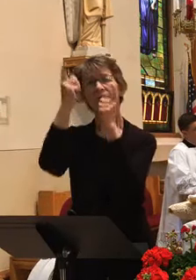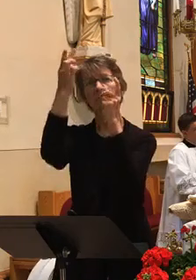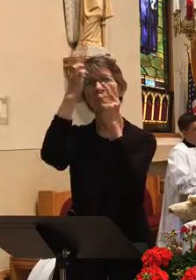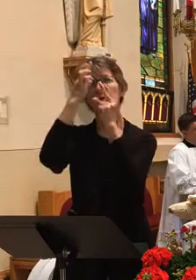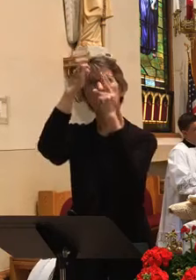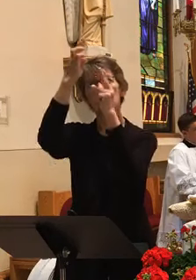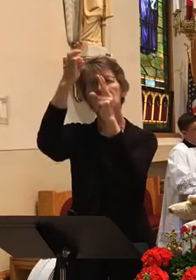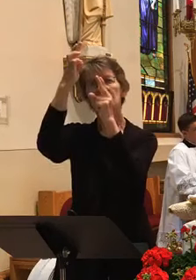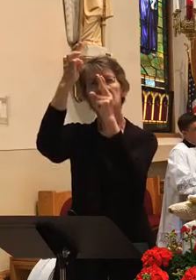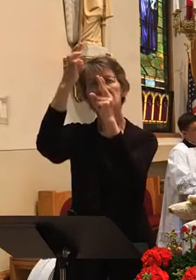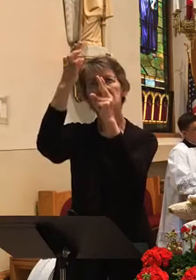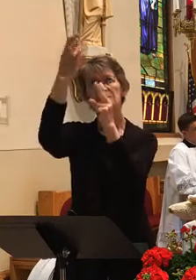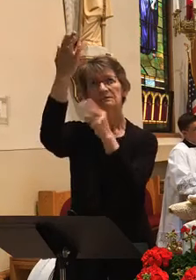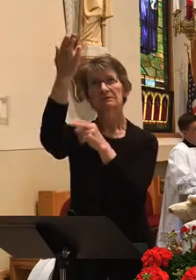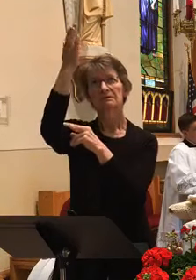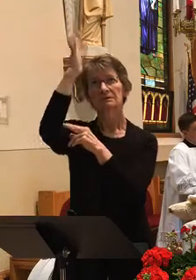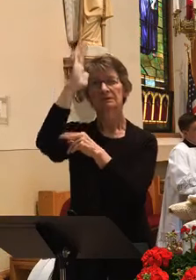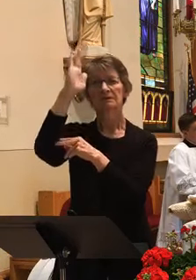and true.